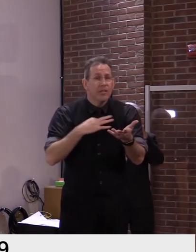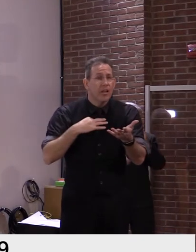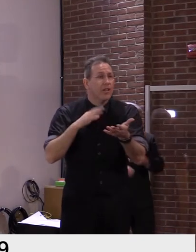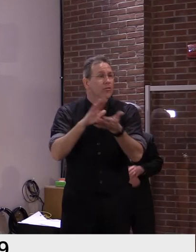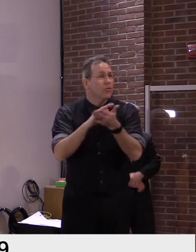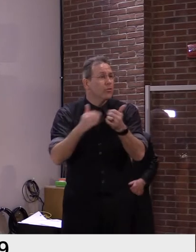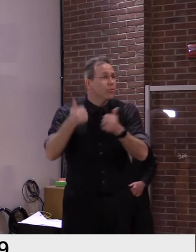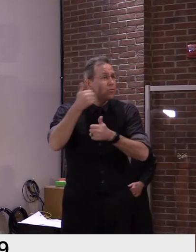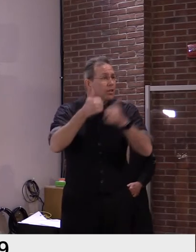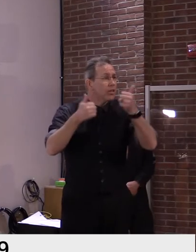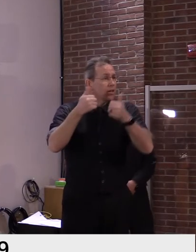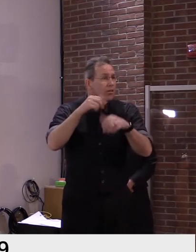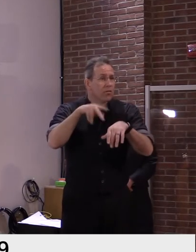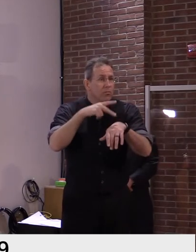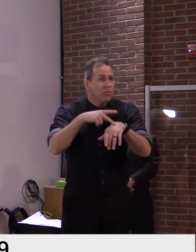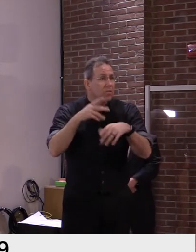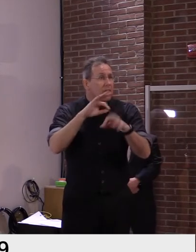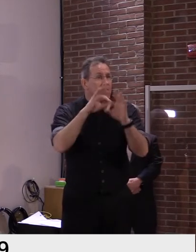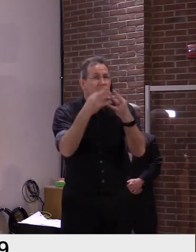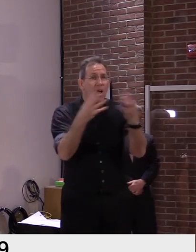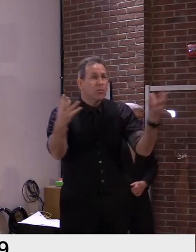families think about this